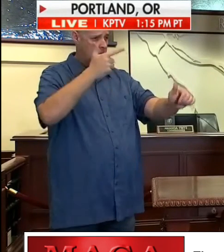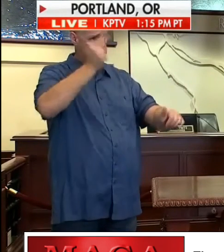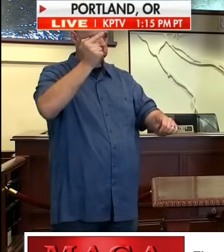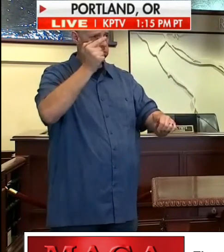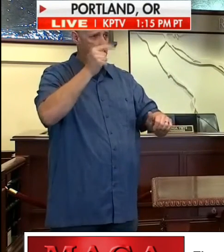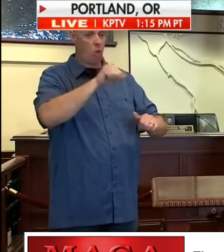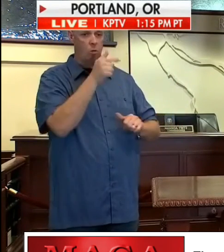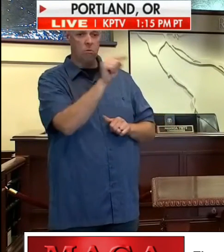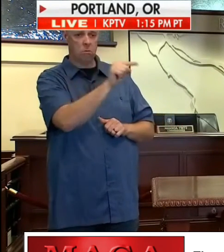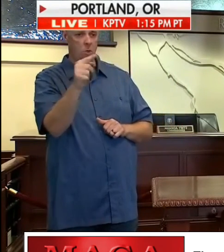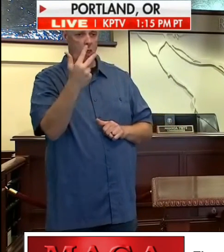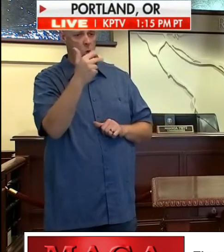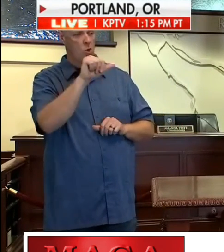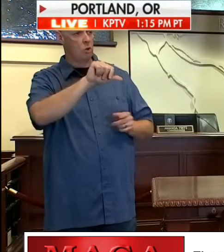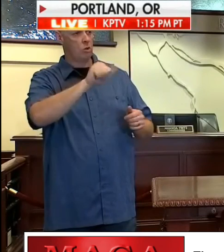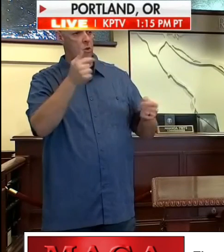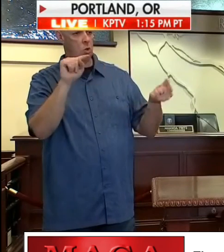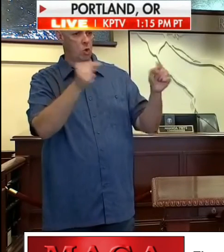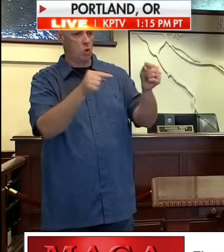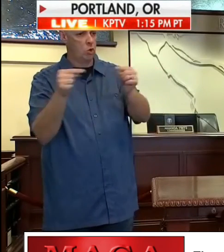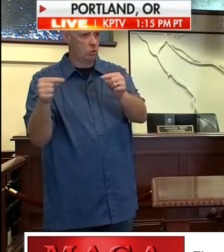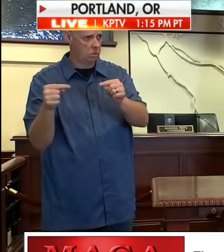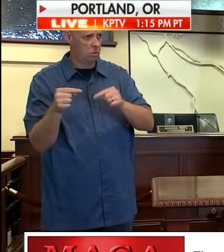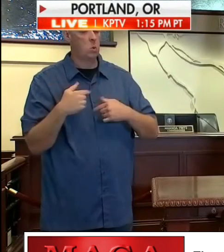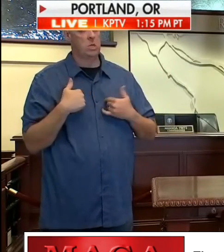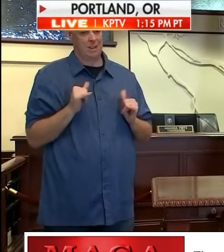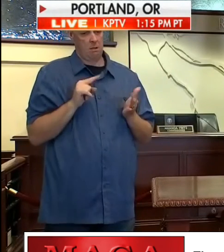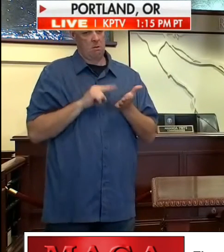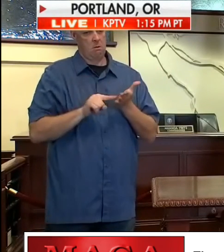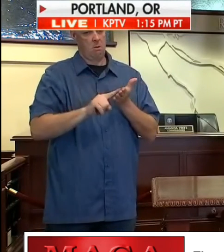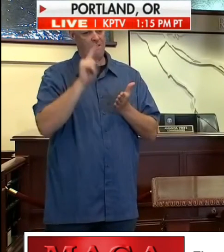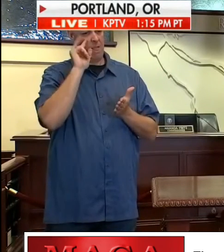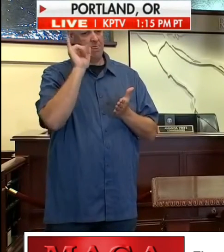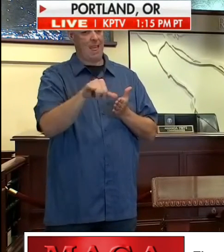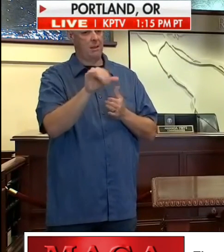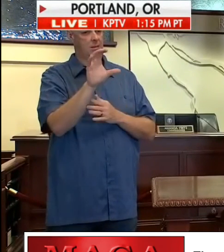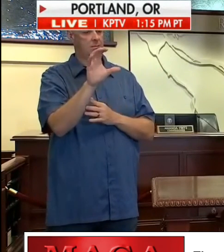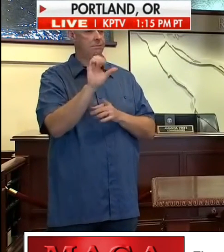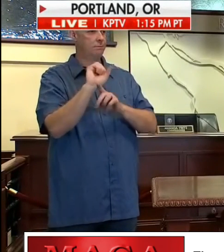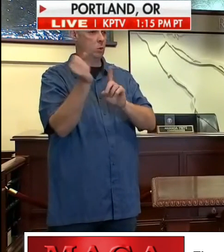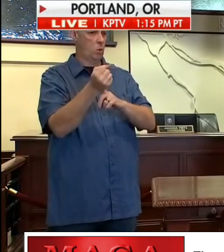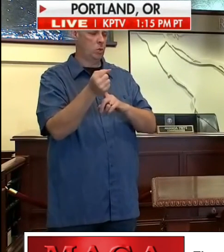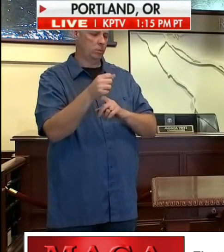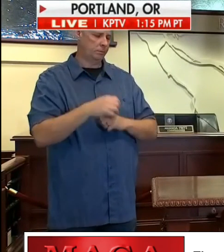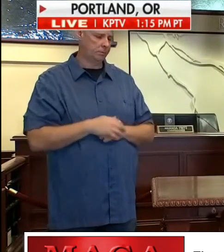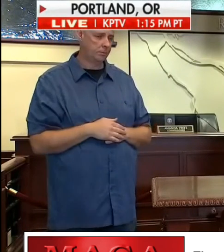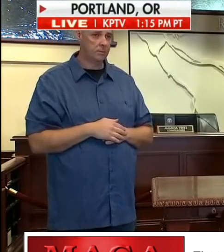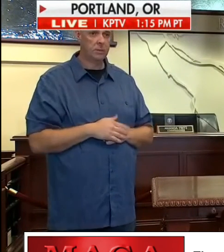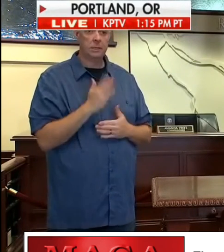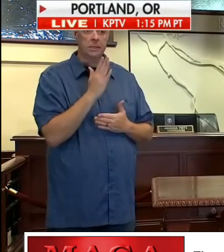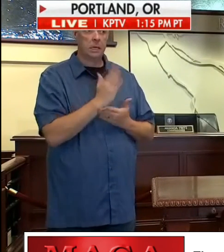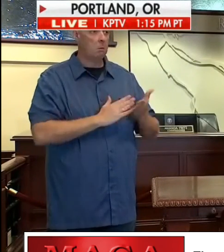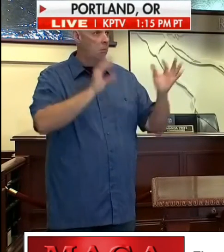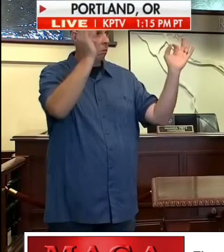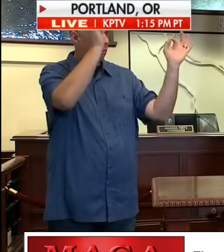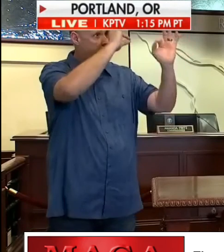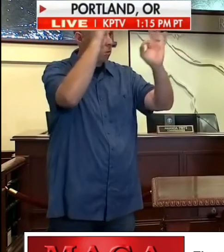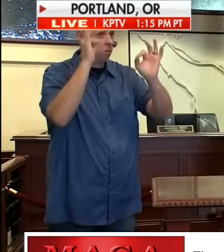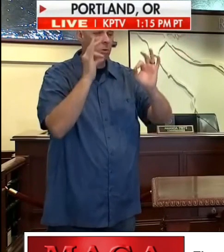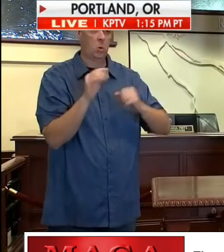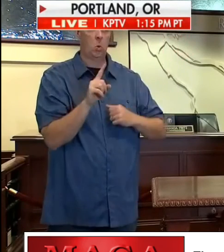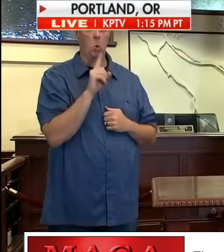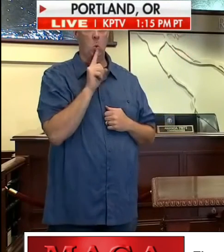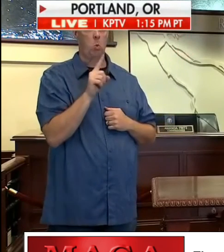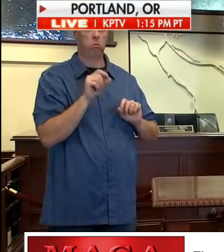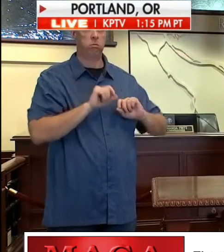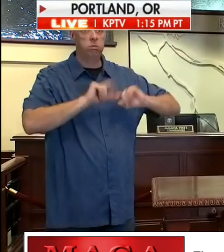injured. Our investigators are still seeking information in that case as well. Some may not even be aware it happened, as it hardly